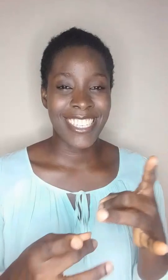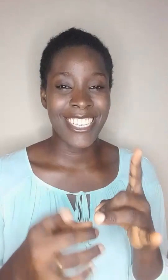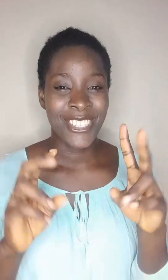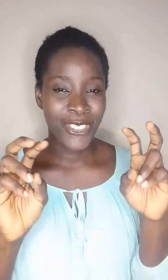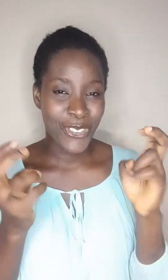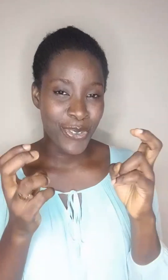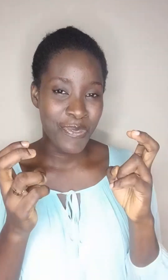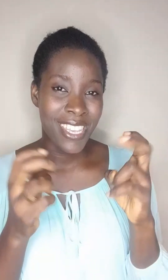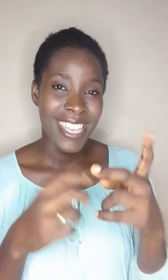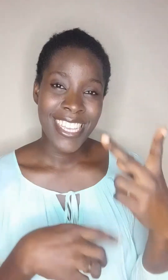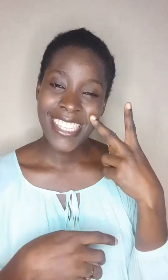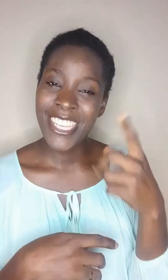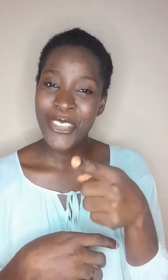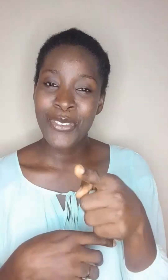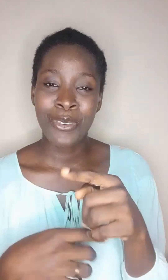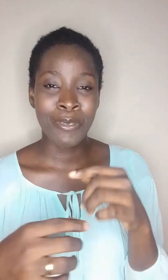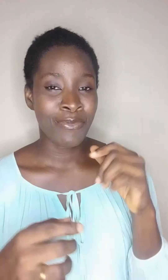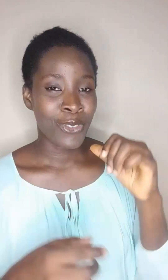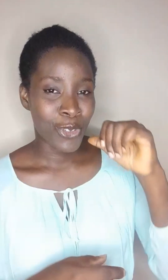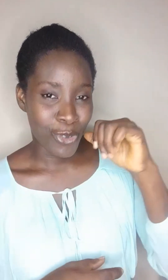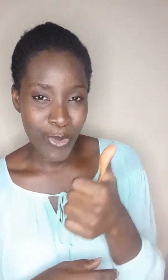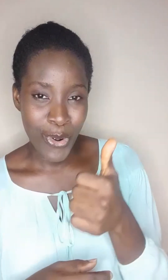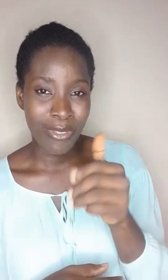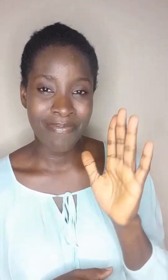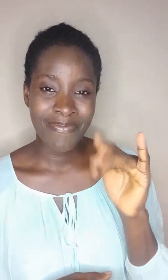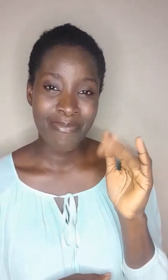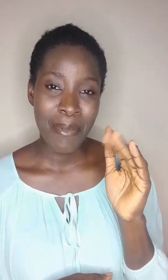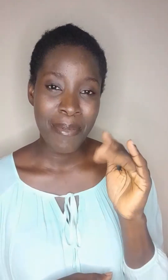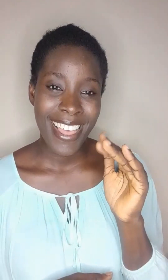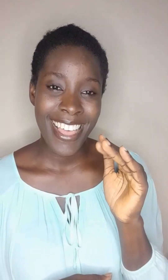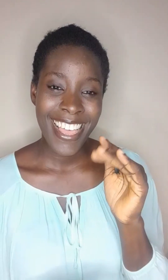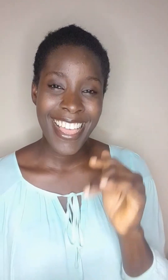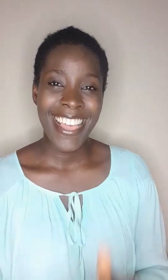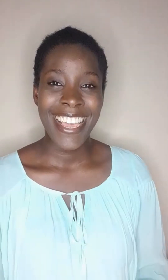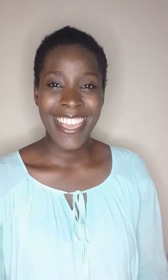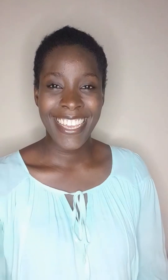interesting topic. See you tomorrow. Bye bye.